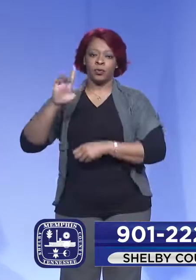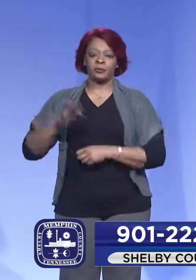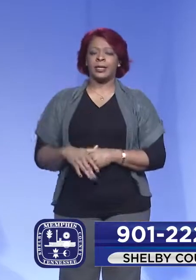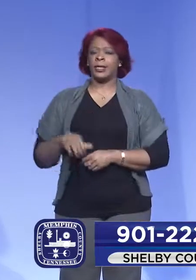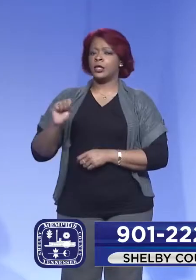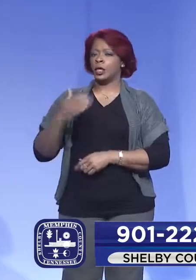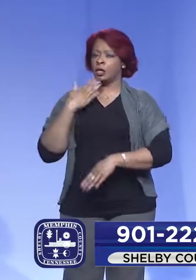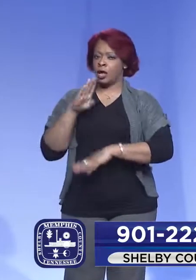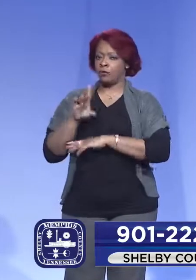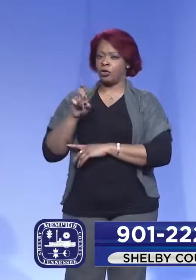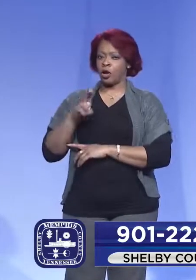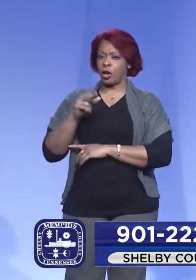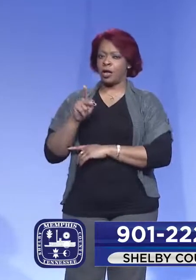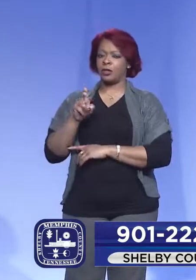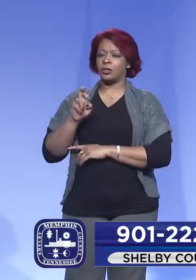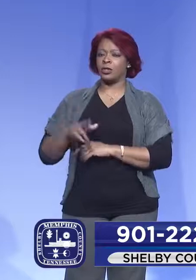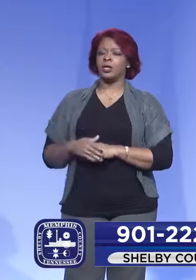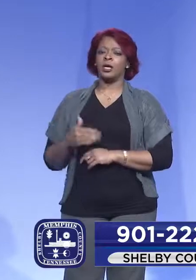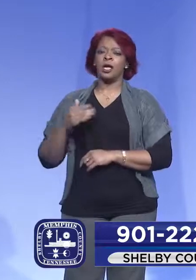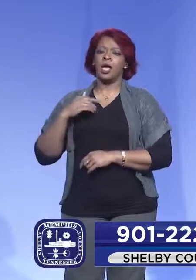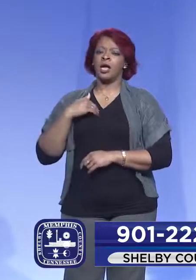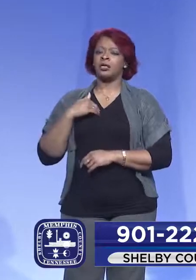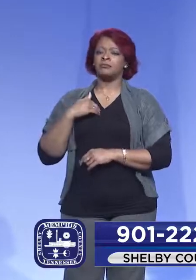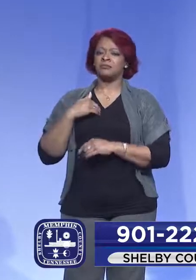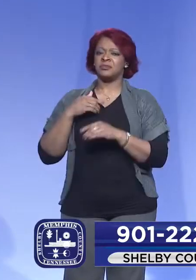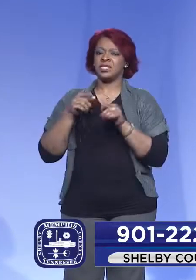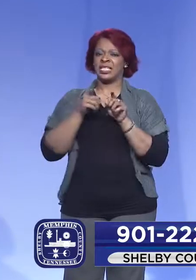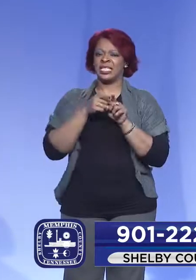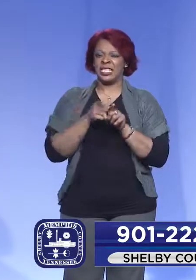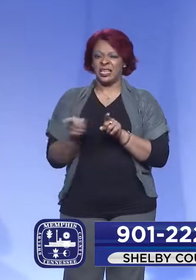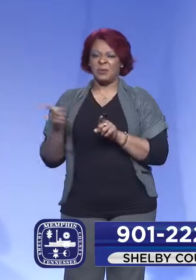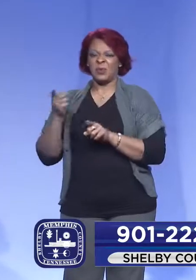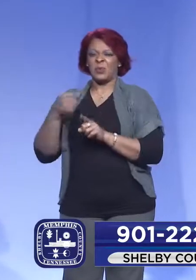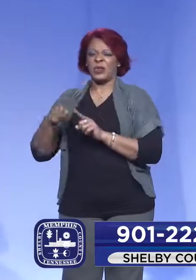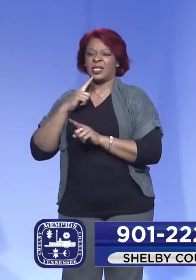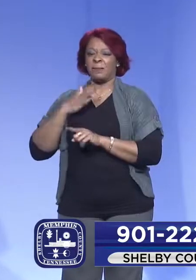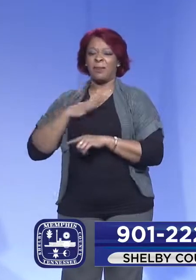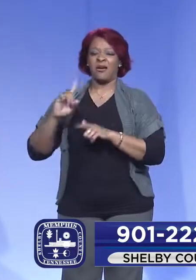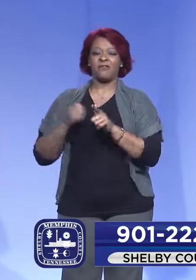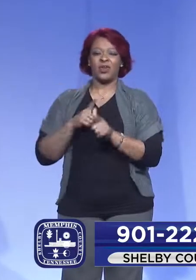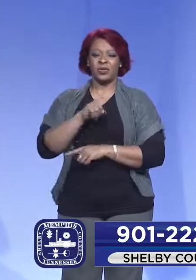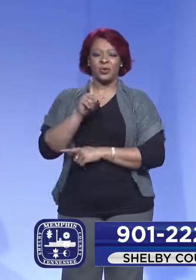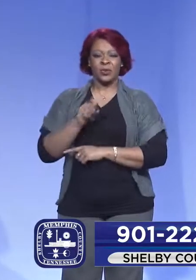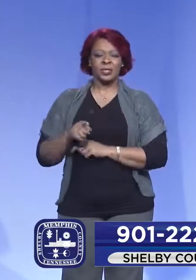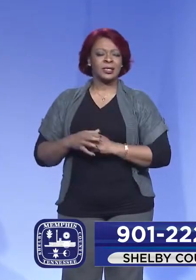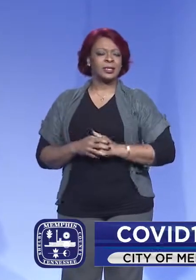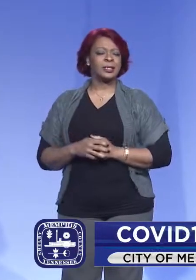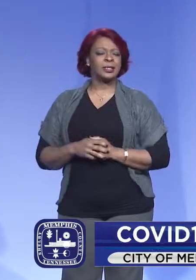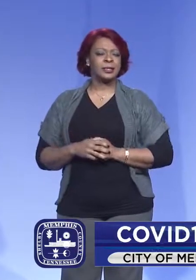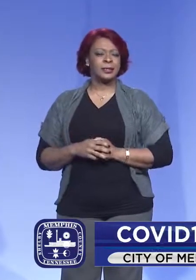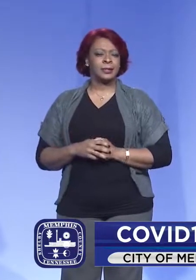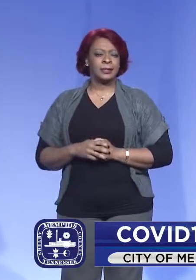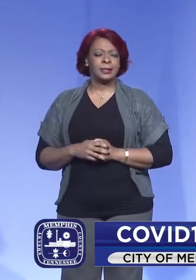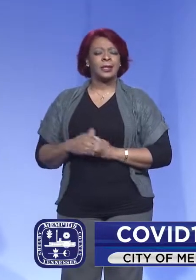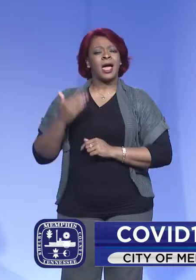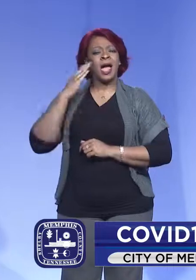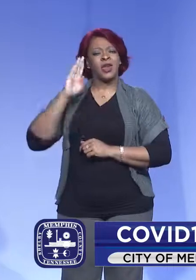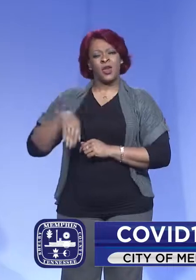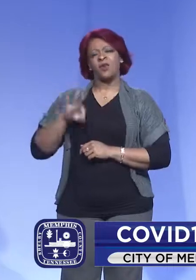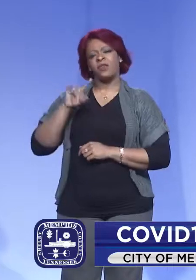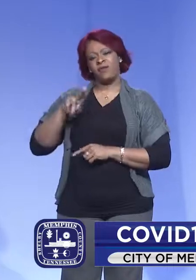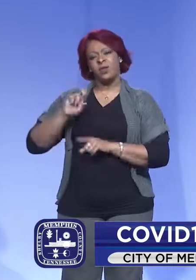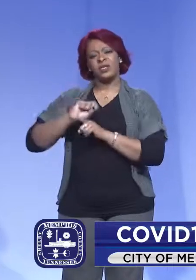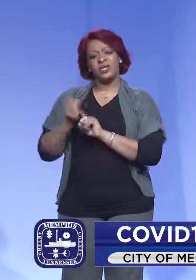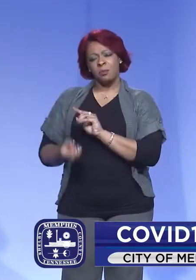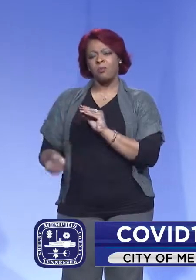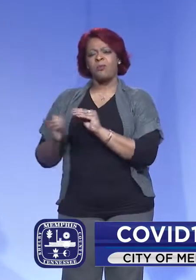Yes, good afternoon, Dr. Haushalter. Kind of a perfect segue, what you just said, into my first question. I know it's a fluid situation.